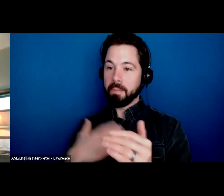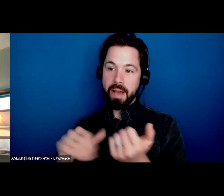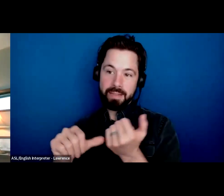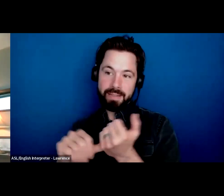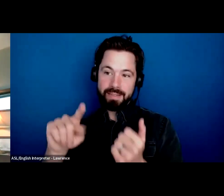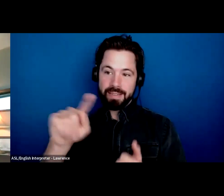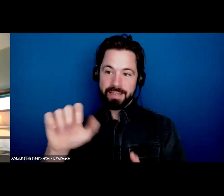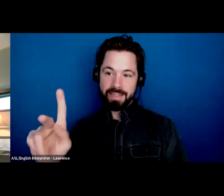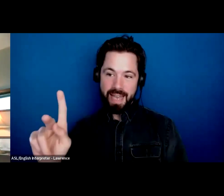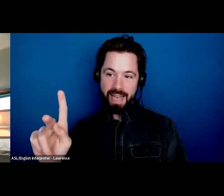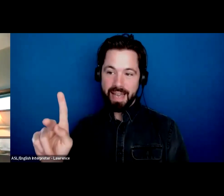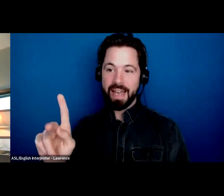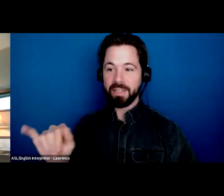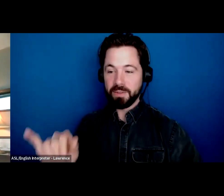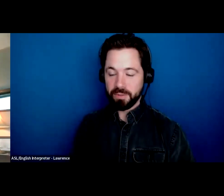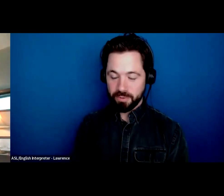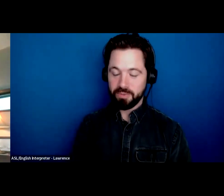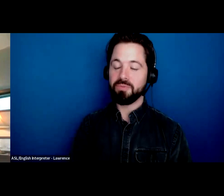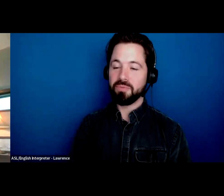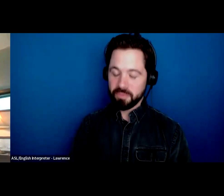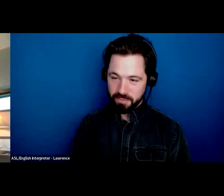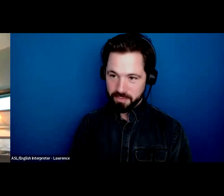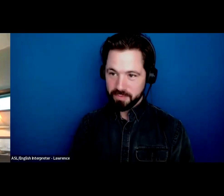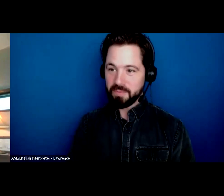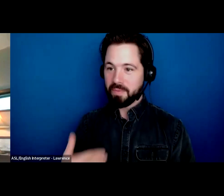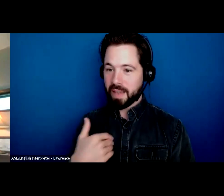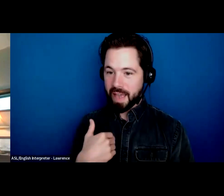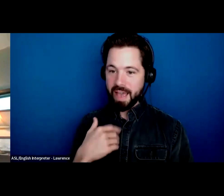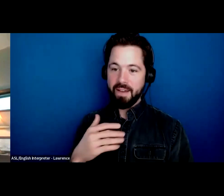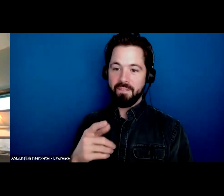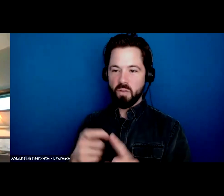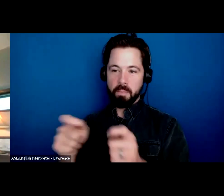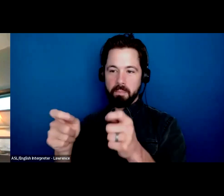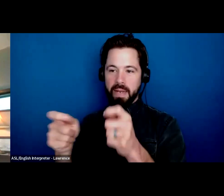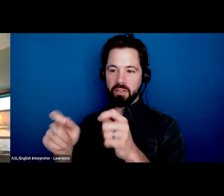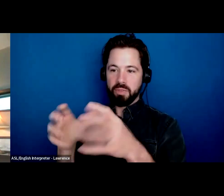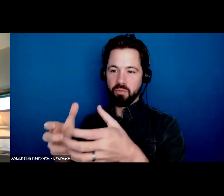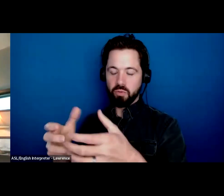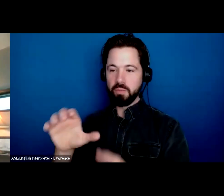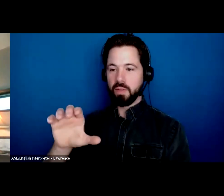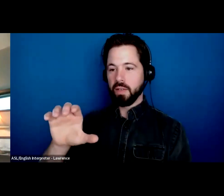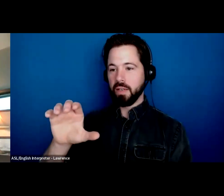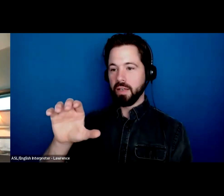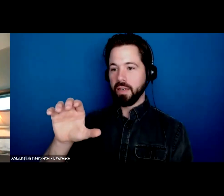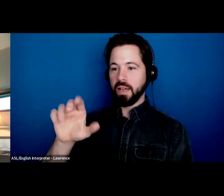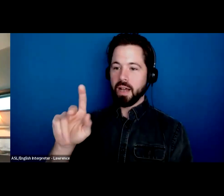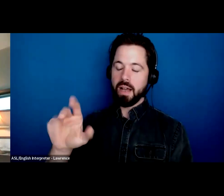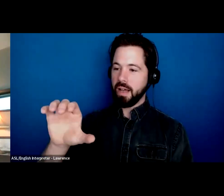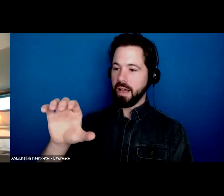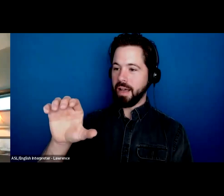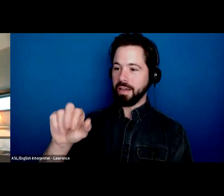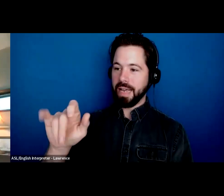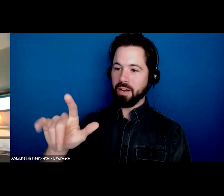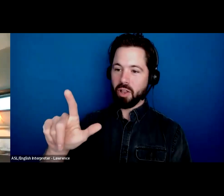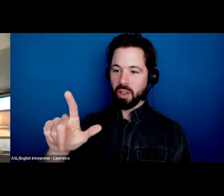Zach, who is on as well. And then we've got from our management, we've got Carol from our SLS and Deaf